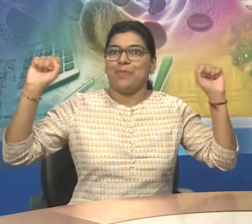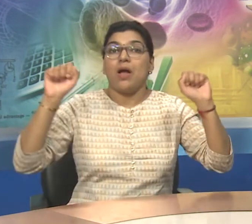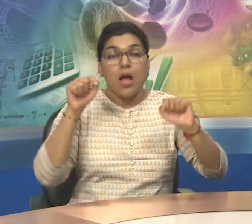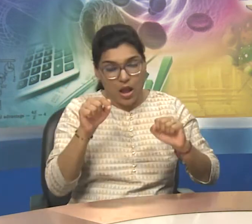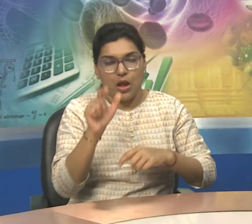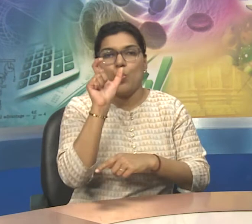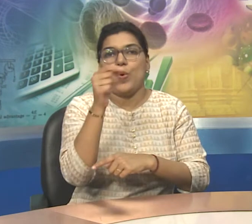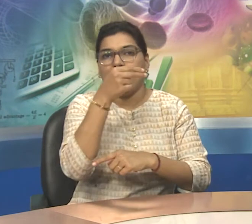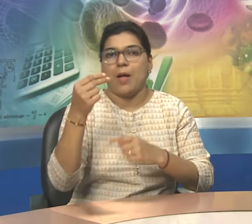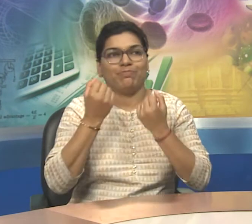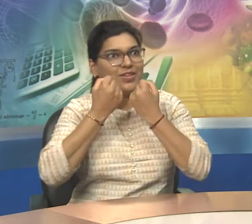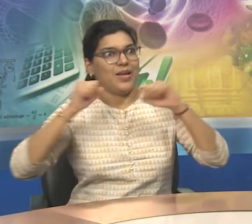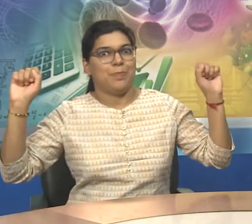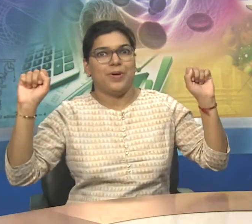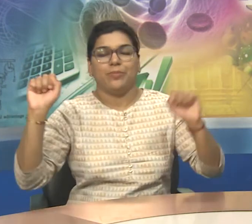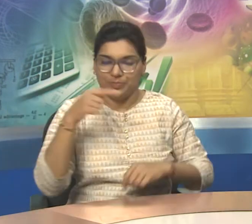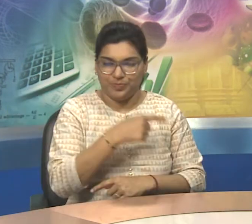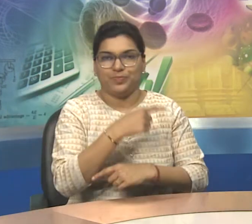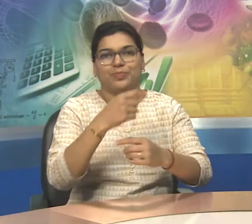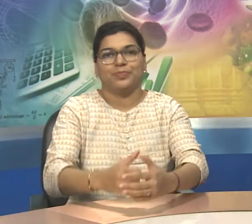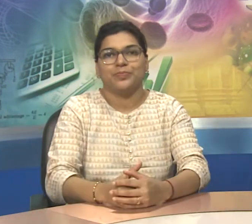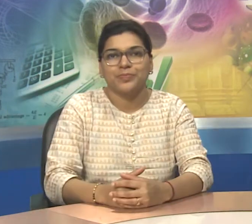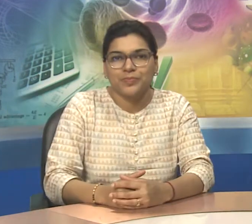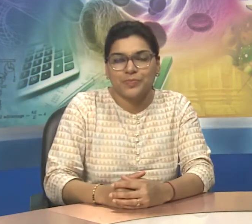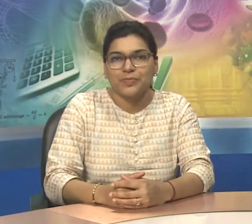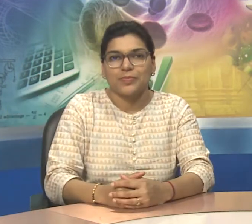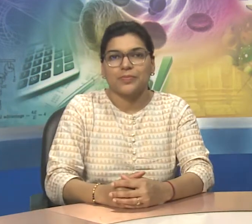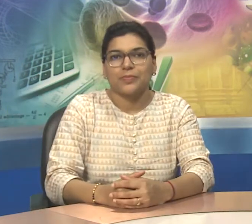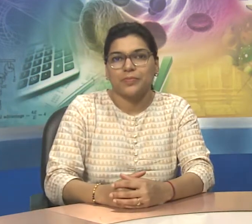Freedom of anything is termed as liberty.